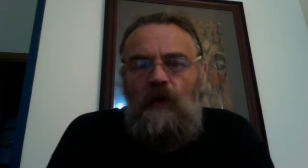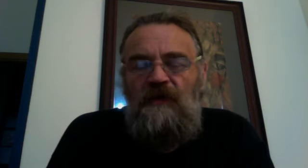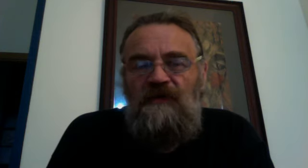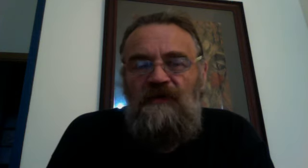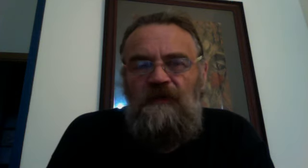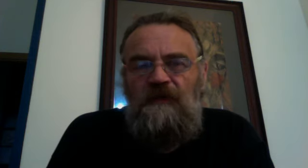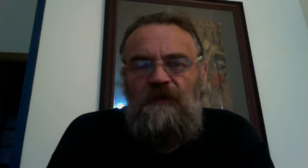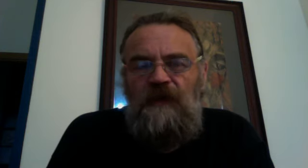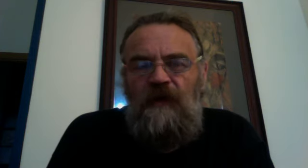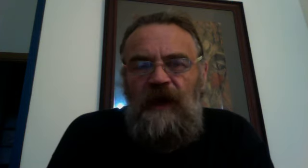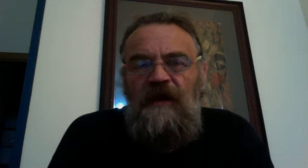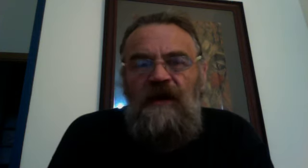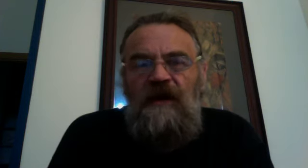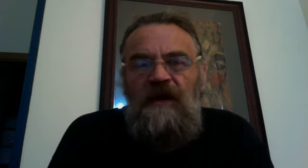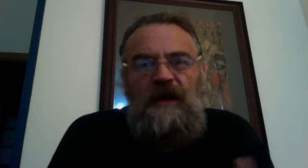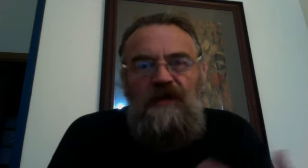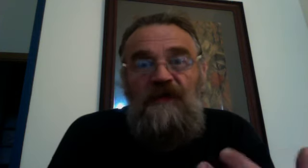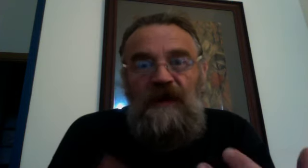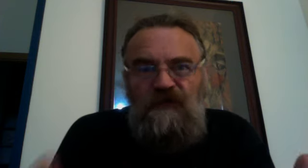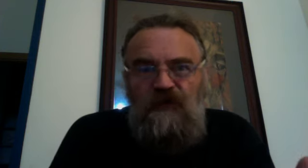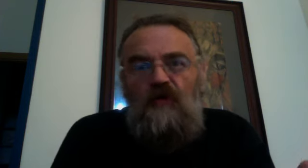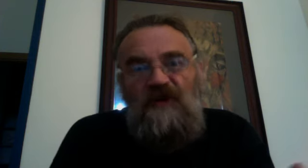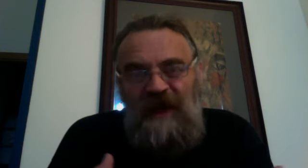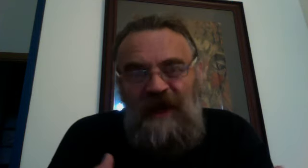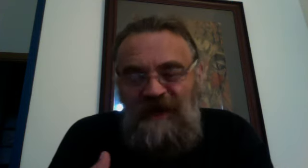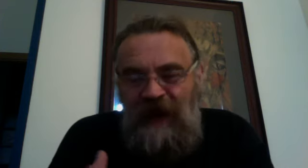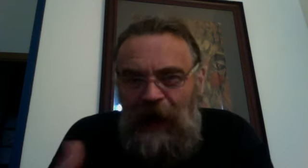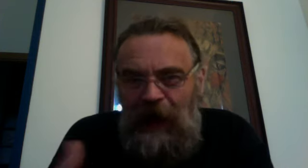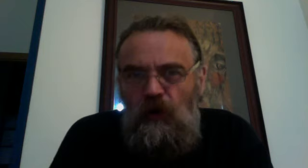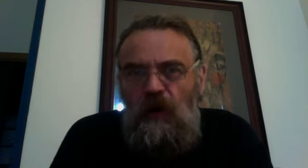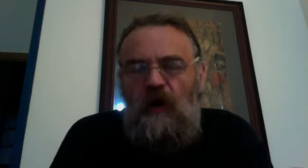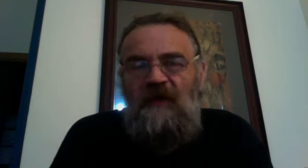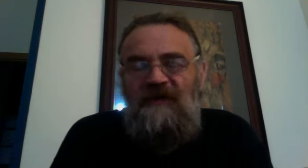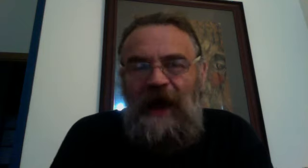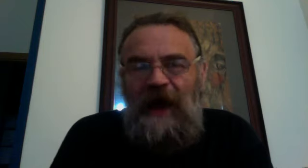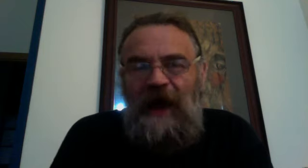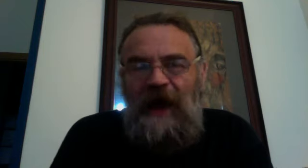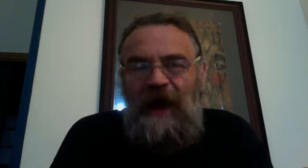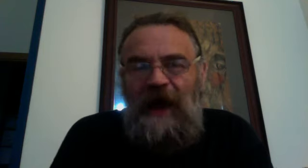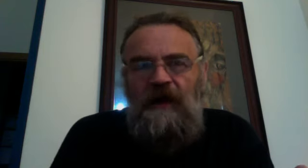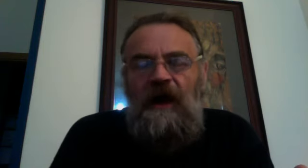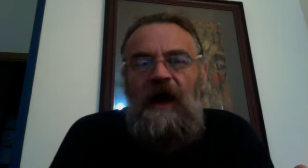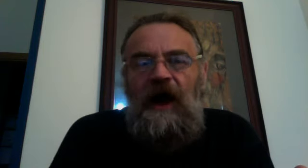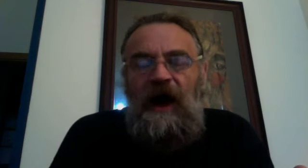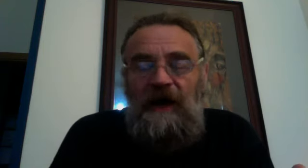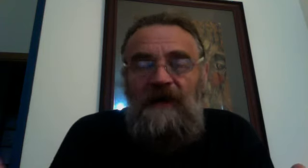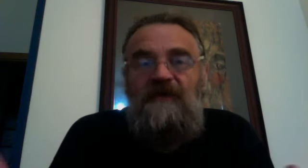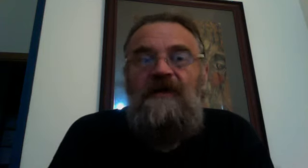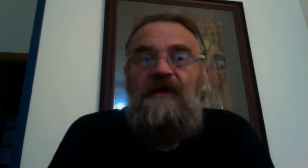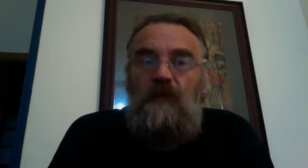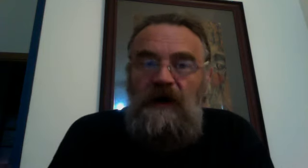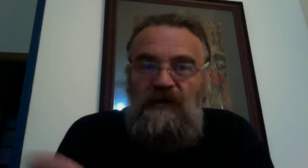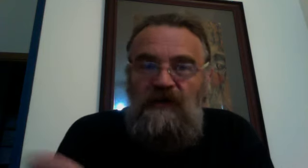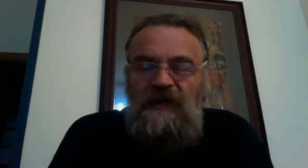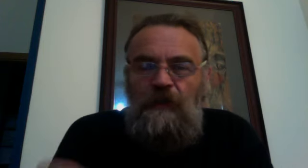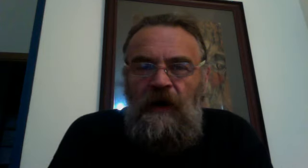2 hours. Okay. So we're using for to tell us how long this happened. And we're using the past